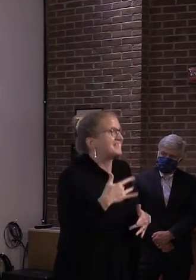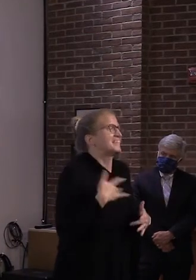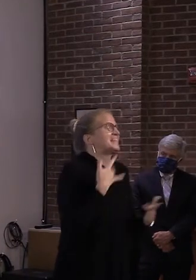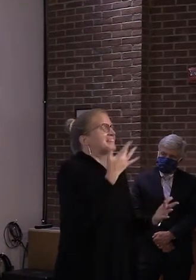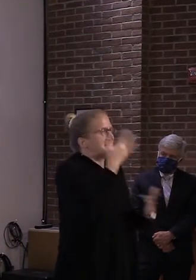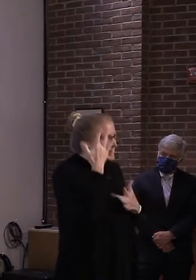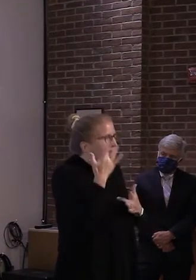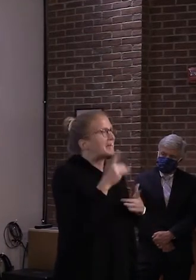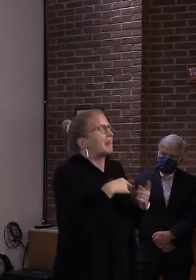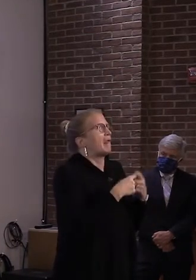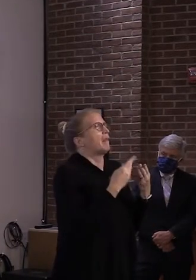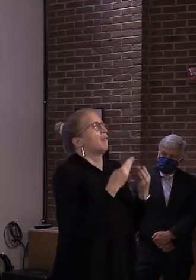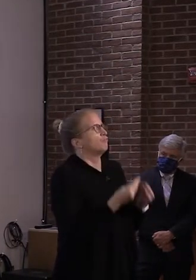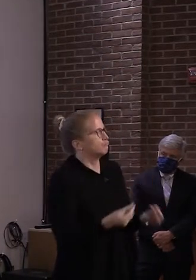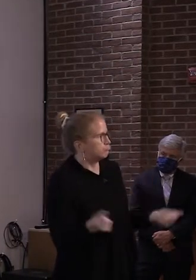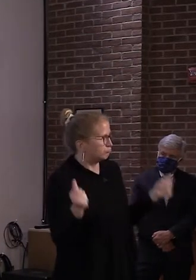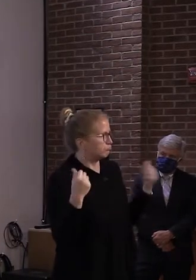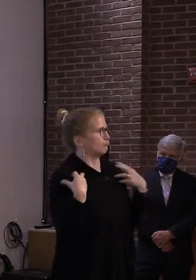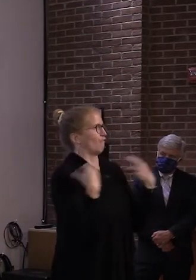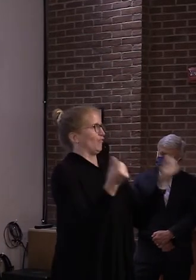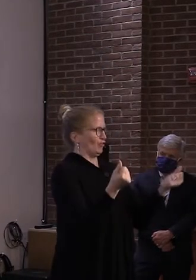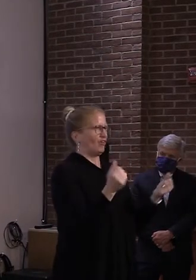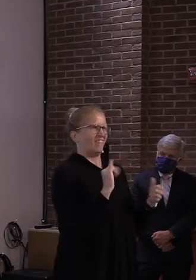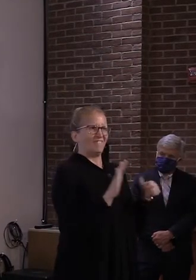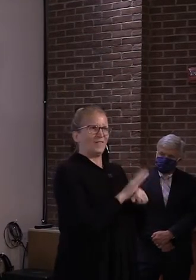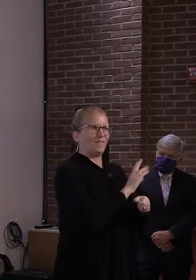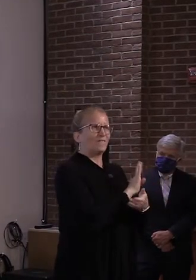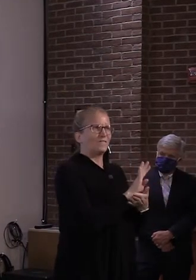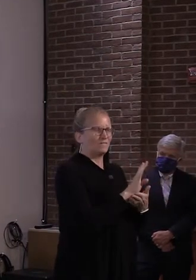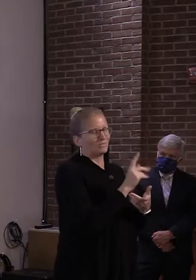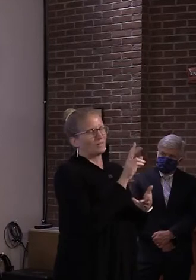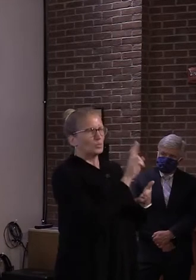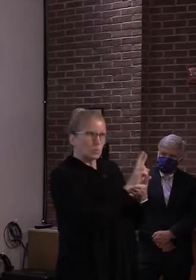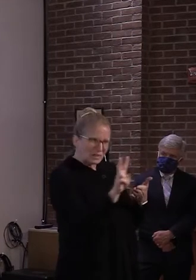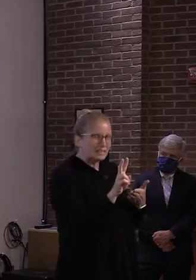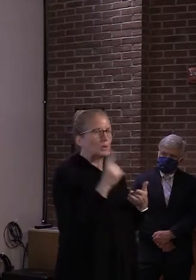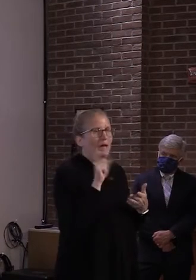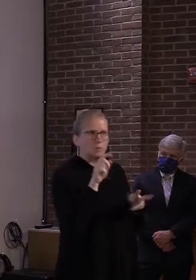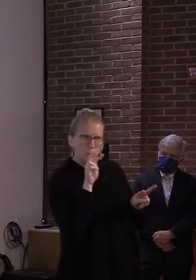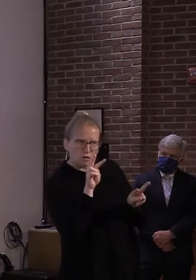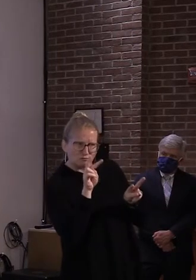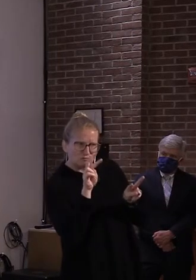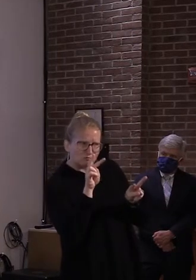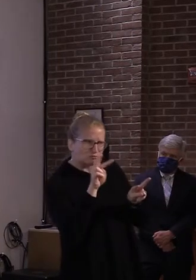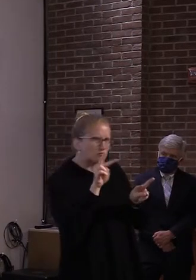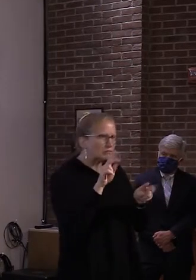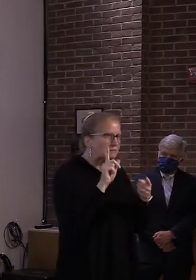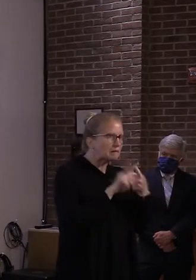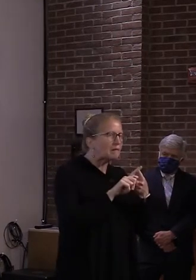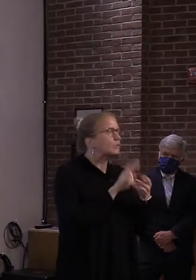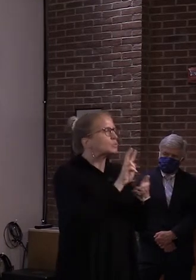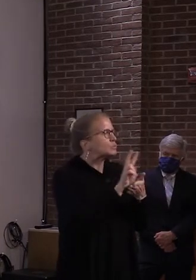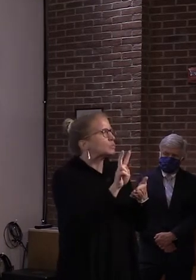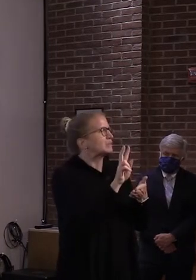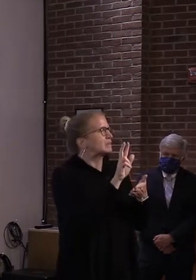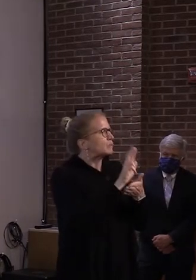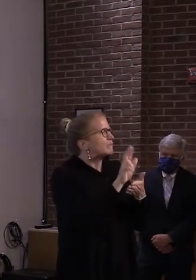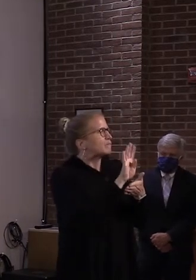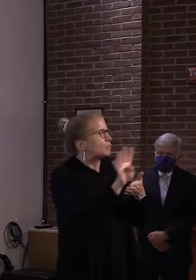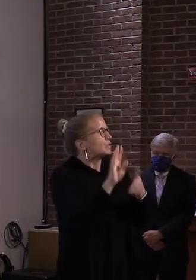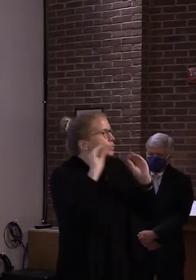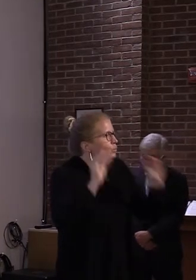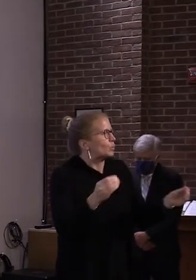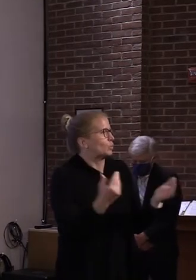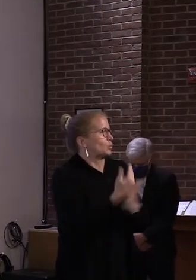lessen and lessen with time. Really nothing new on the characteristics of the cases in aggregate to report